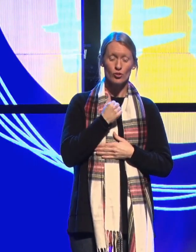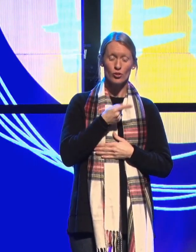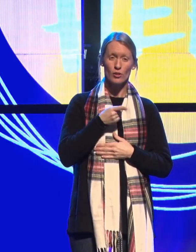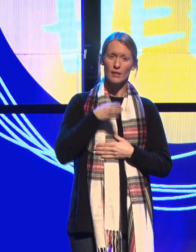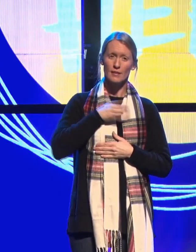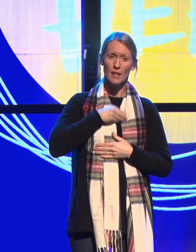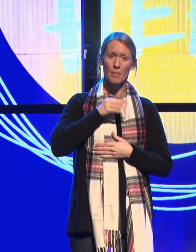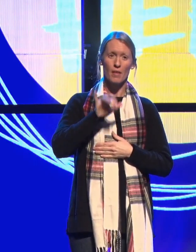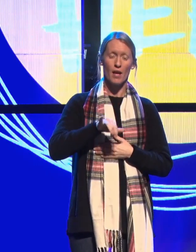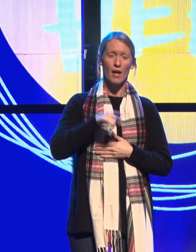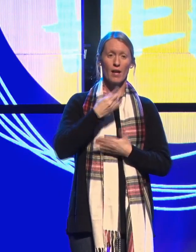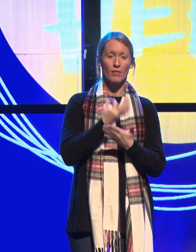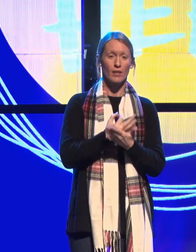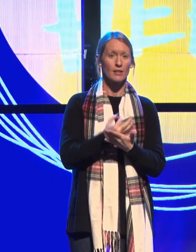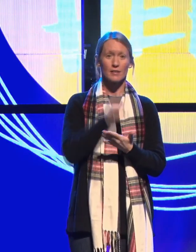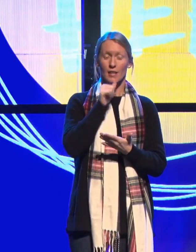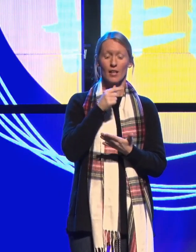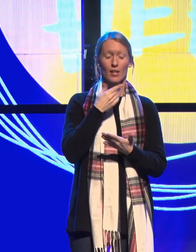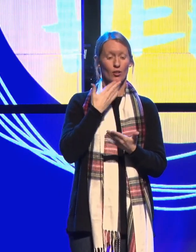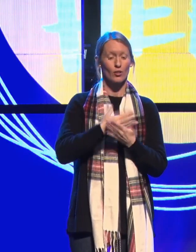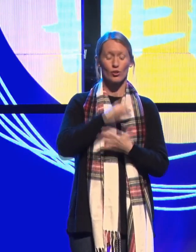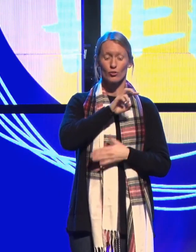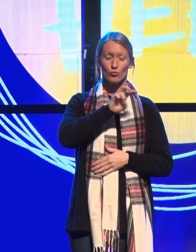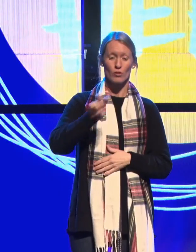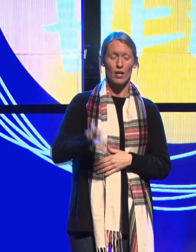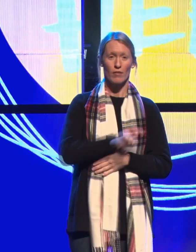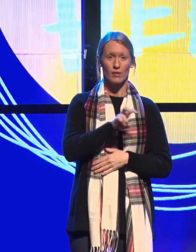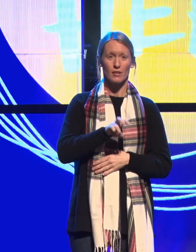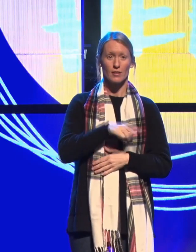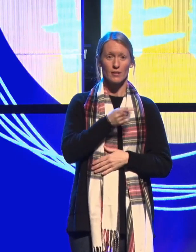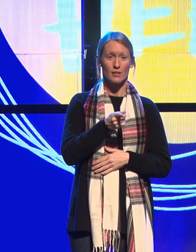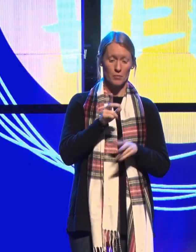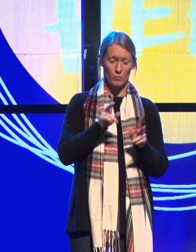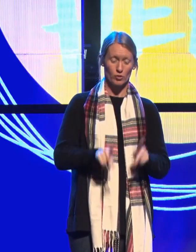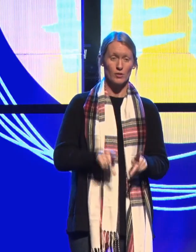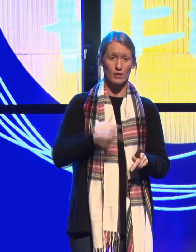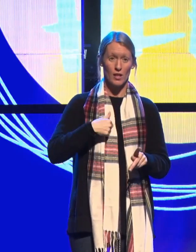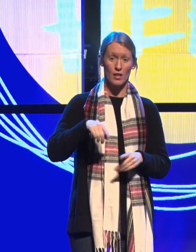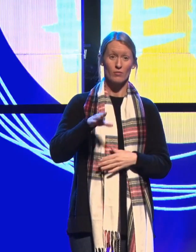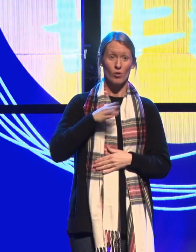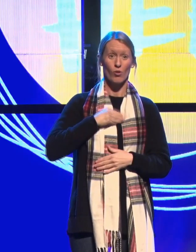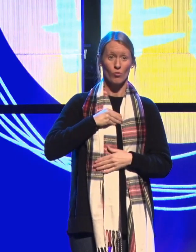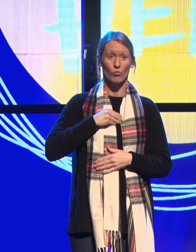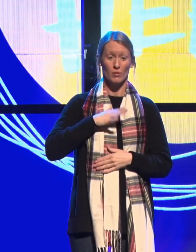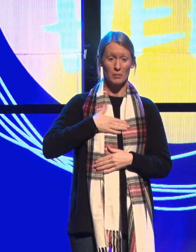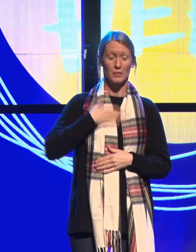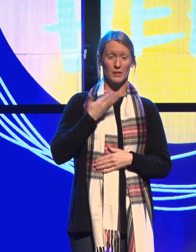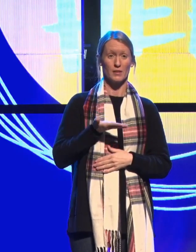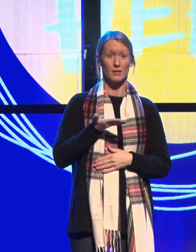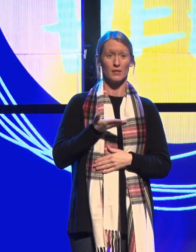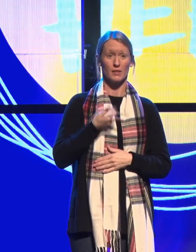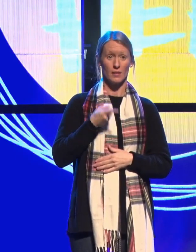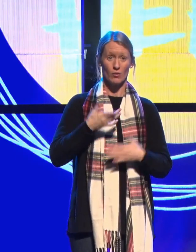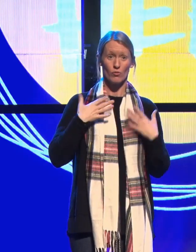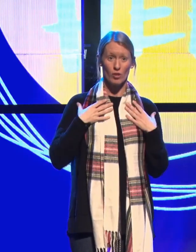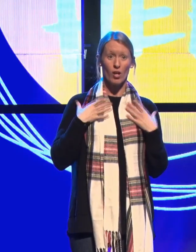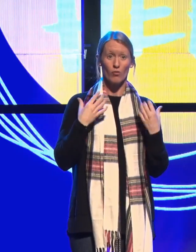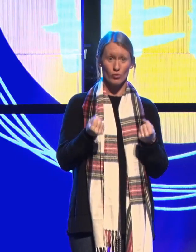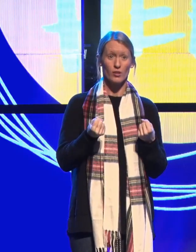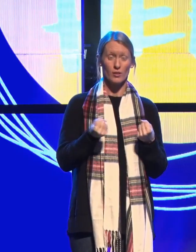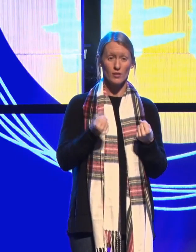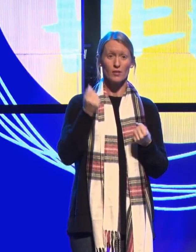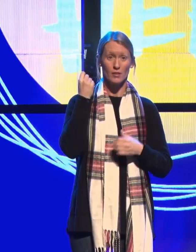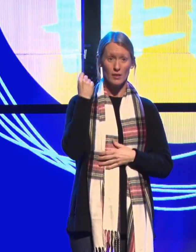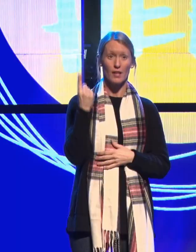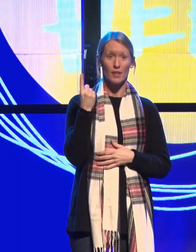I cannot be a good traveling companion with it. Like, I have to own that. This is why folks that are in recovery get it. Right? It's not an identifier